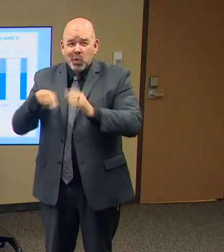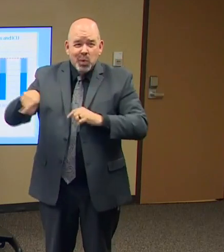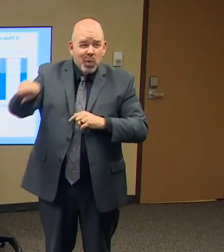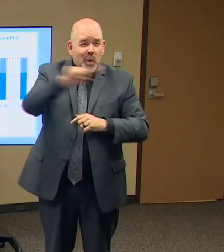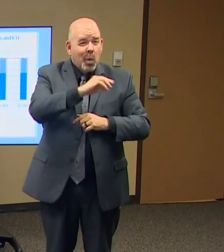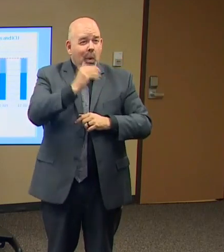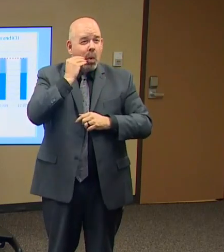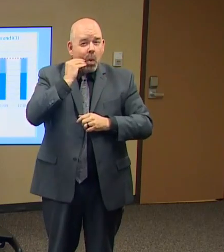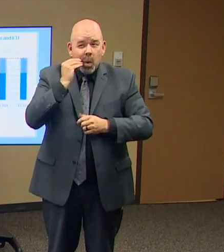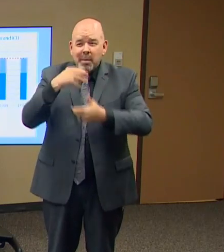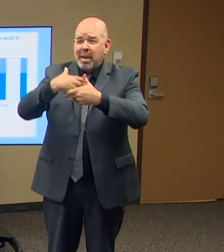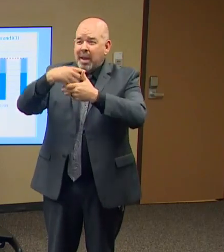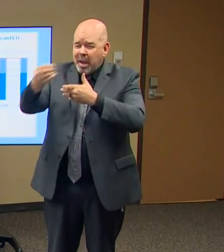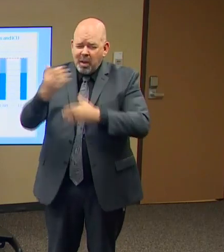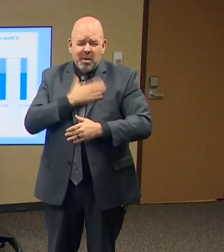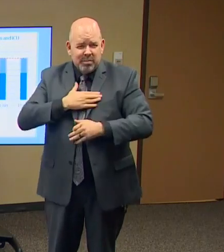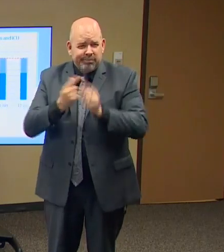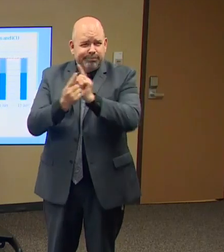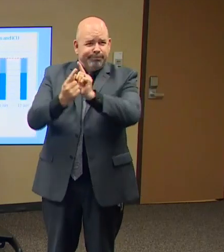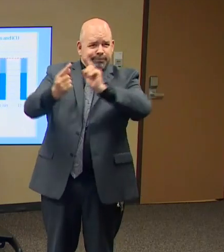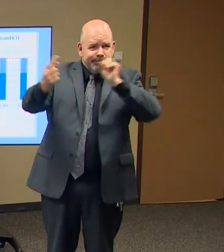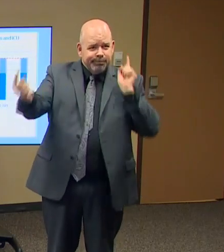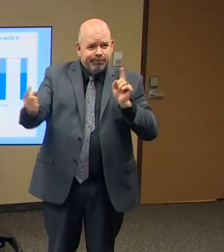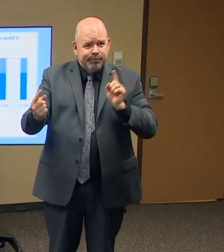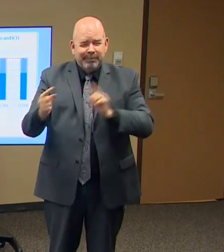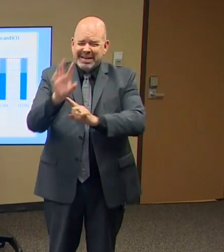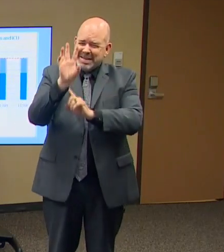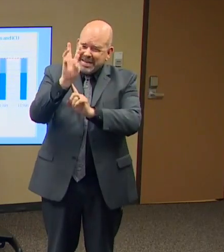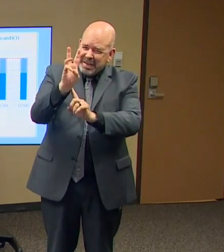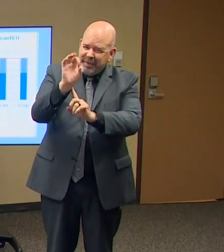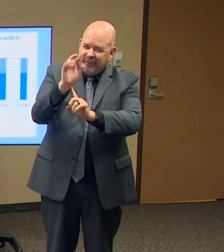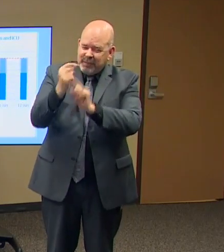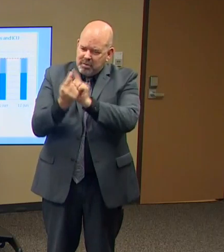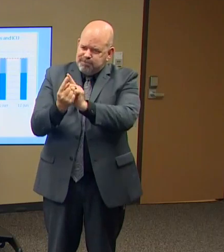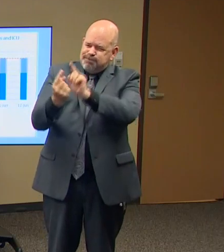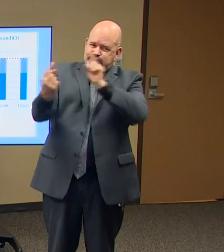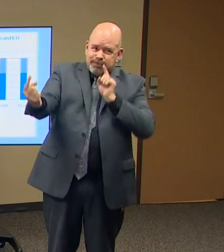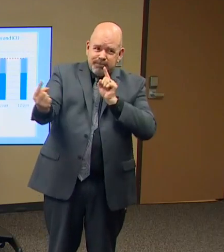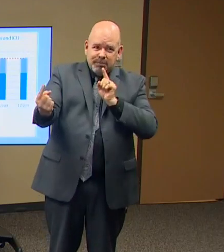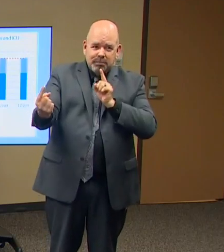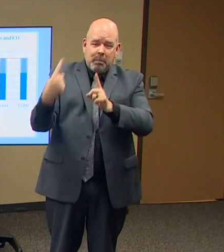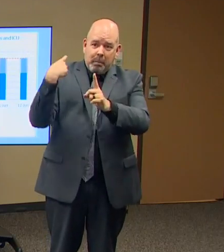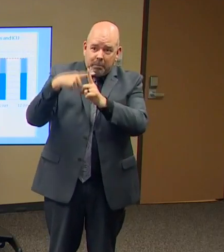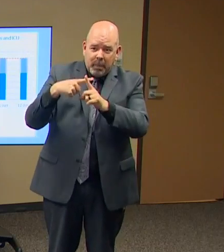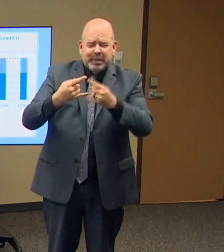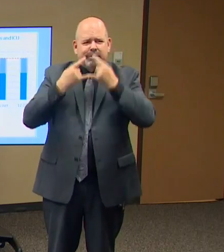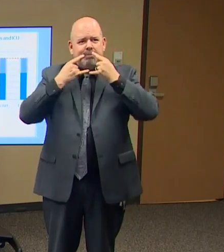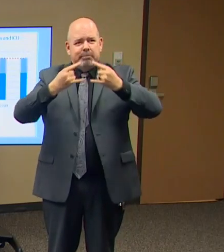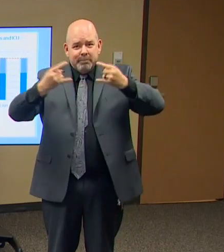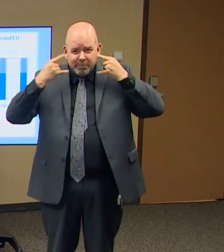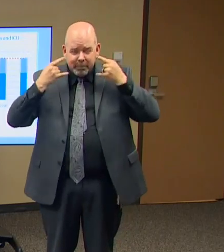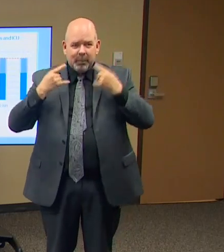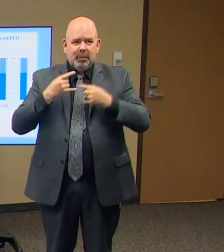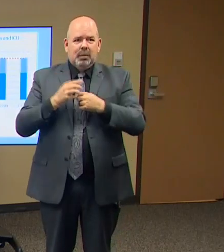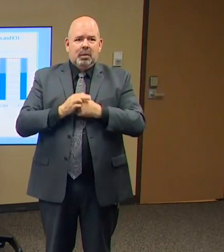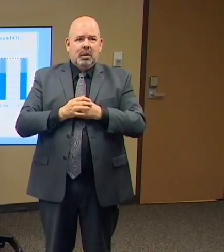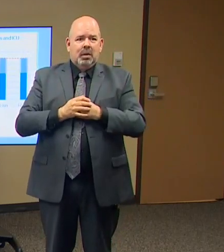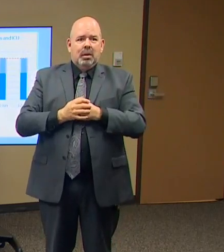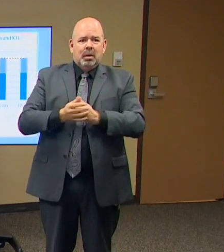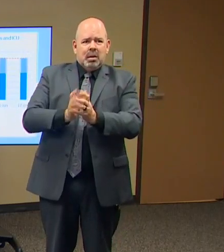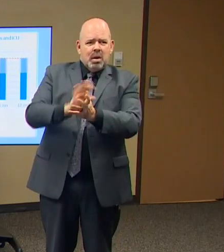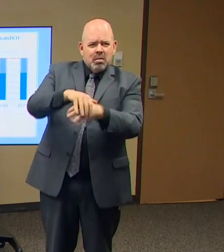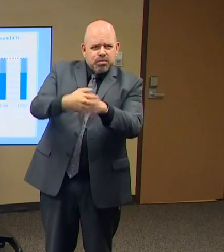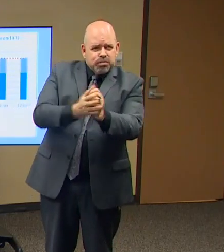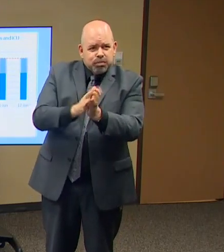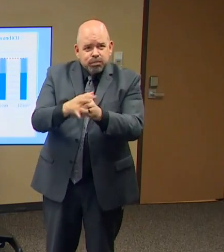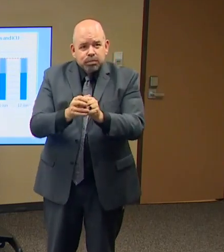feet apart, wearing the cloth facial coverings, washing your hands and not touching your eyes, nose, and mouth,